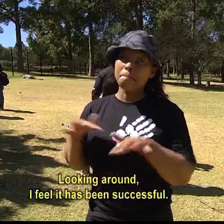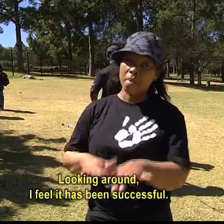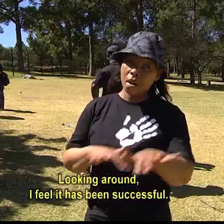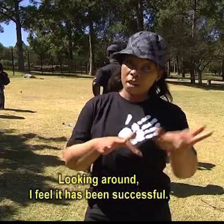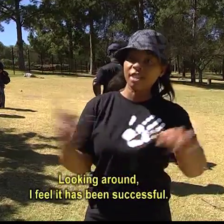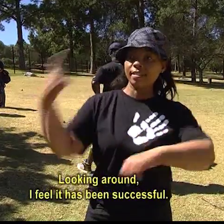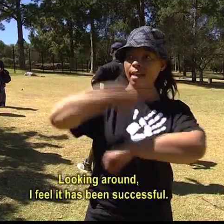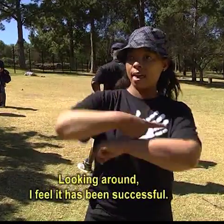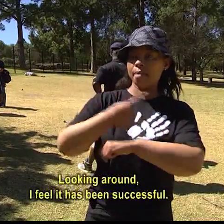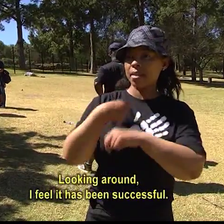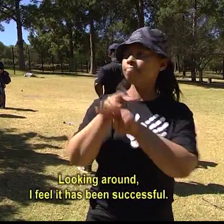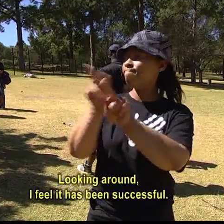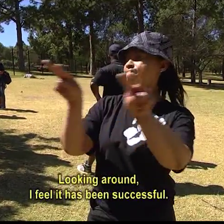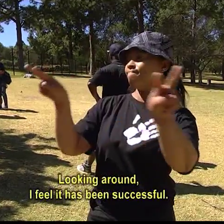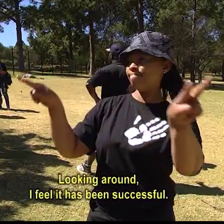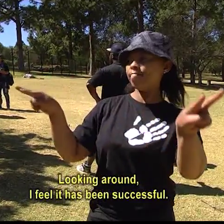Looking around, I feel it's been successful.